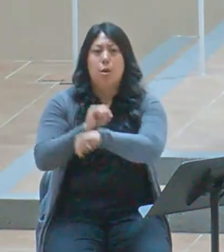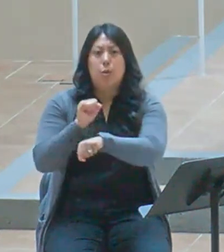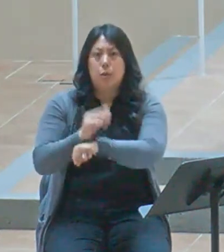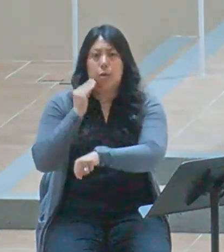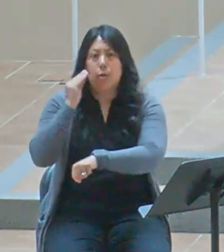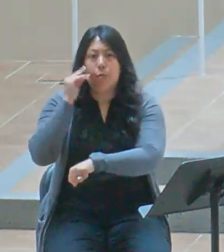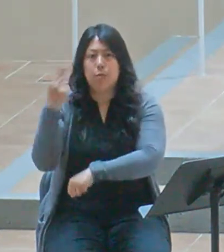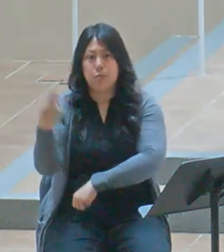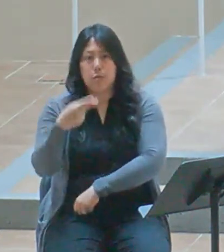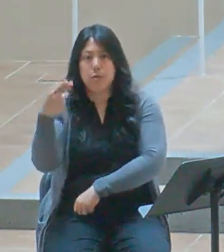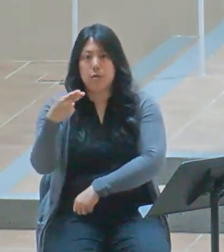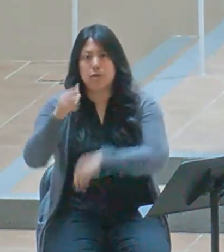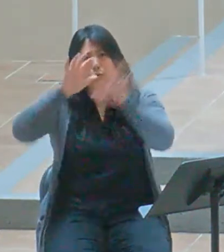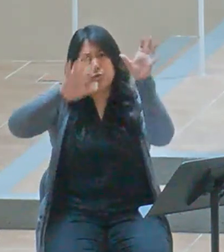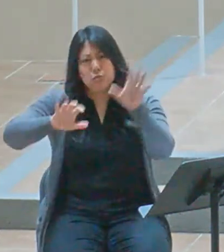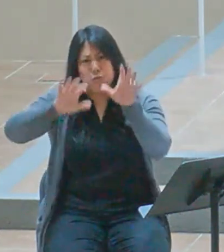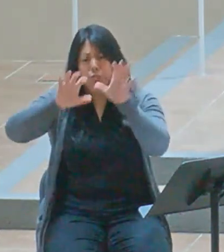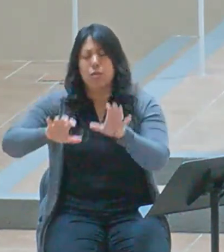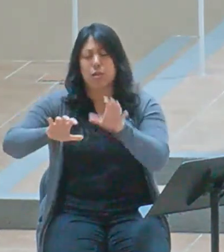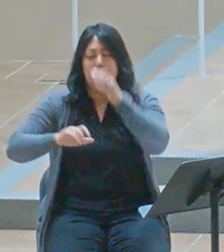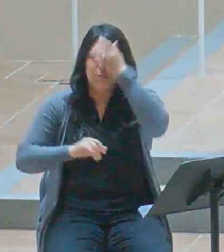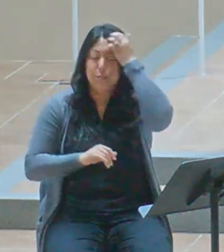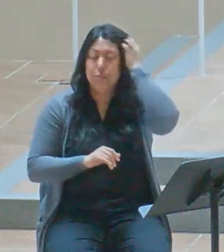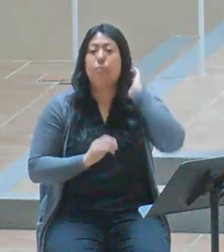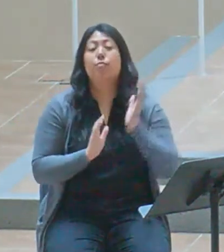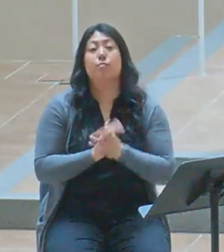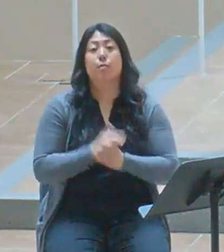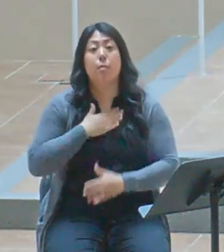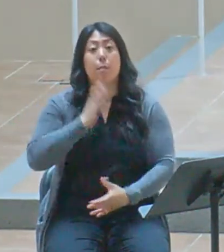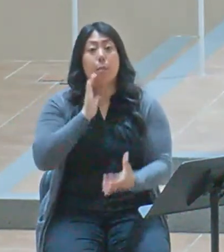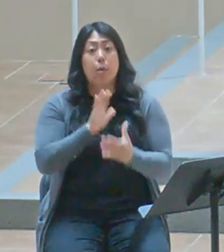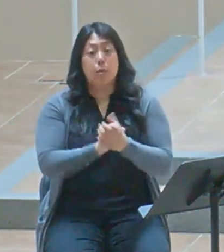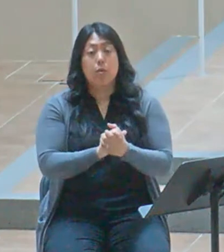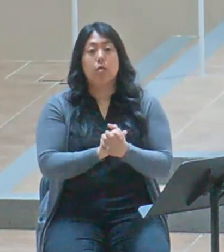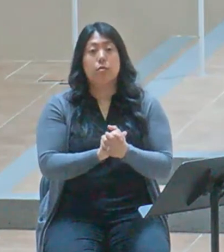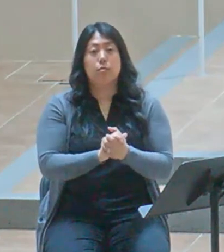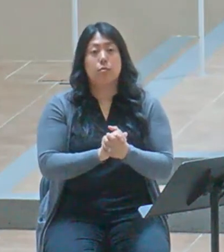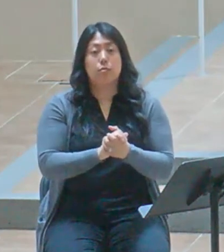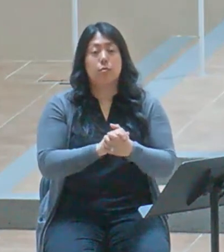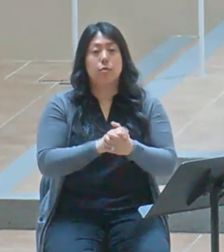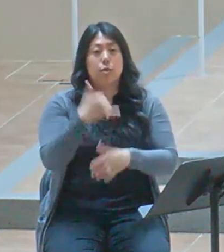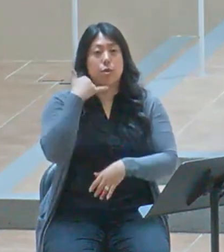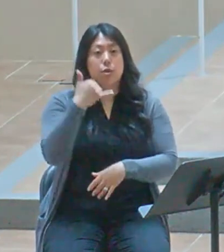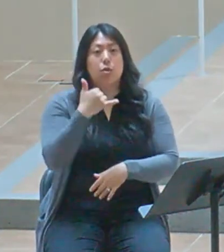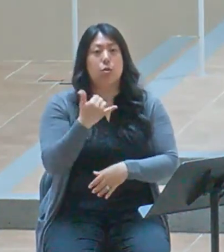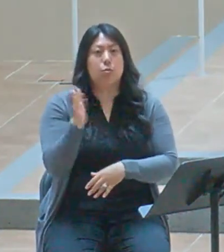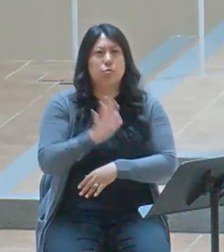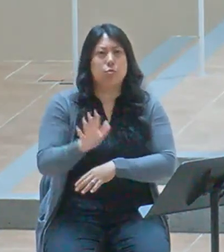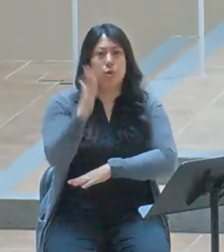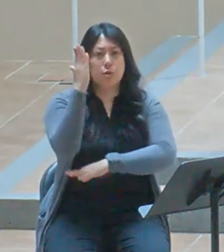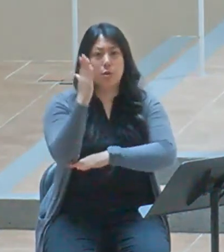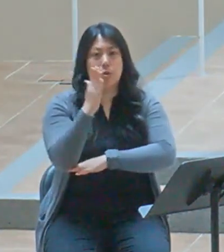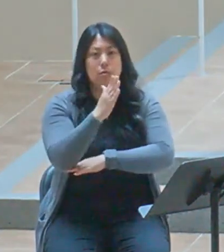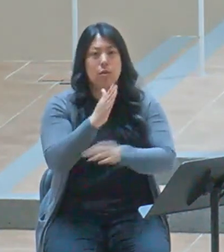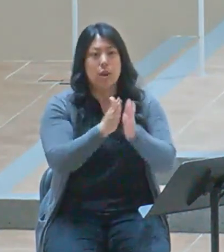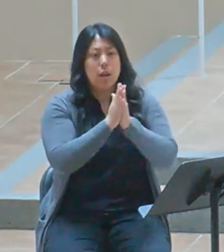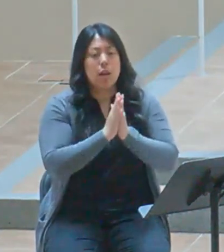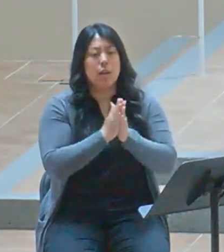on Thursday, which was a rainy day here, my wife called me around noon and asked if I could bring her